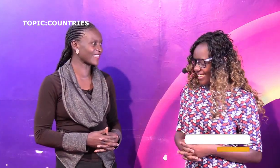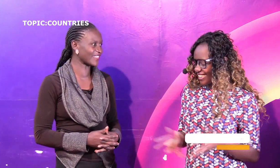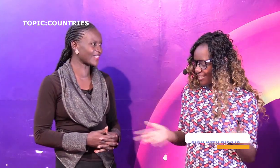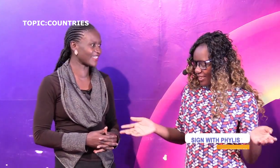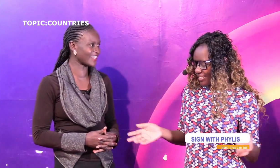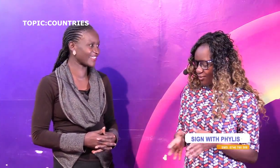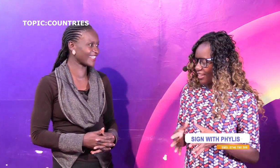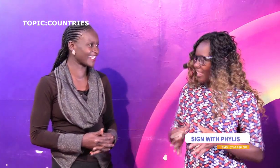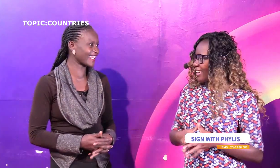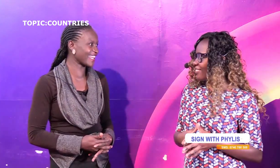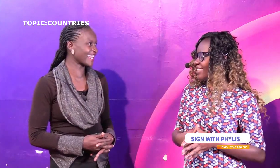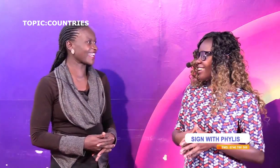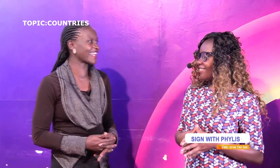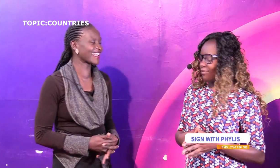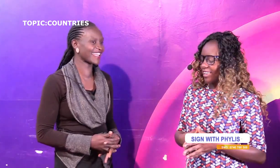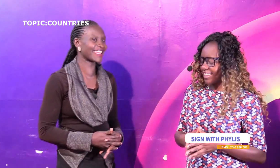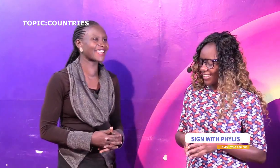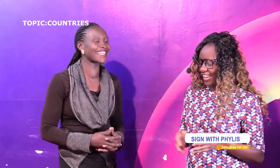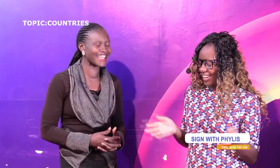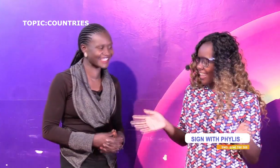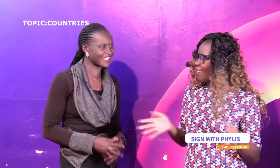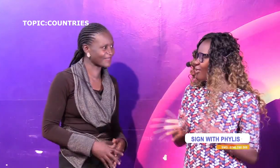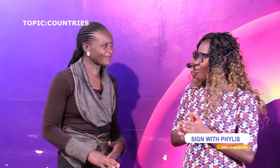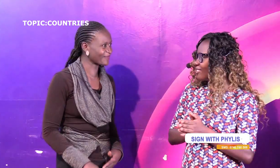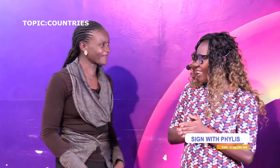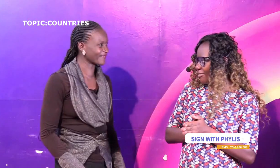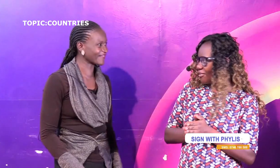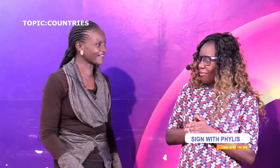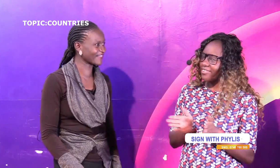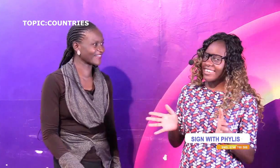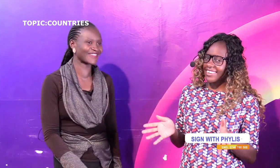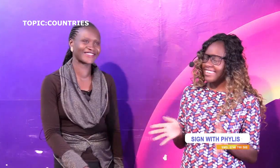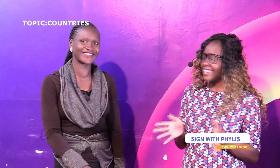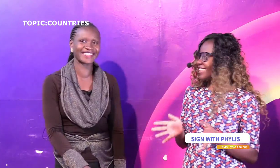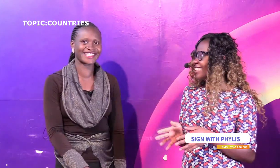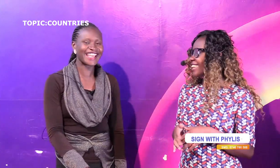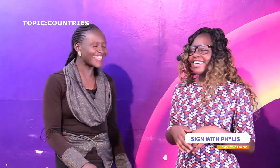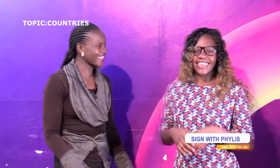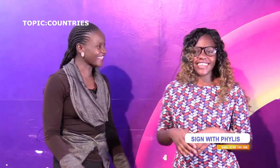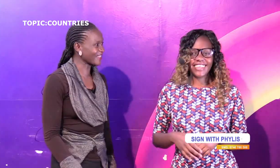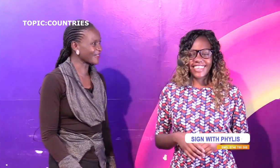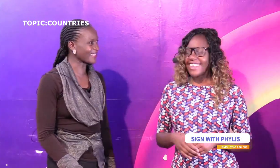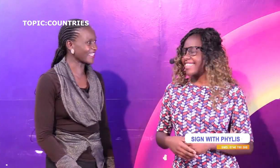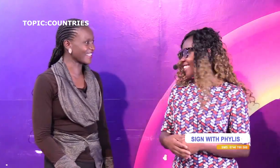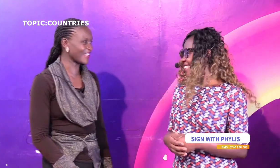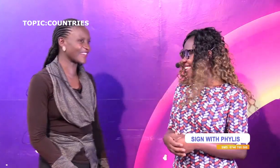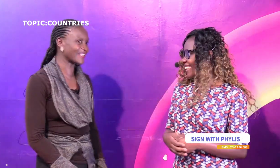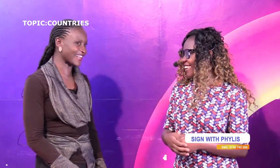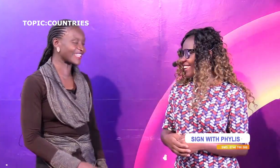pleasure to be here with Sign with Phylis, and I'm hoping to learn more about countries. Thank you. Yes. Thank you. You can introduce